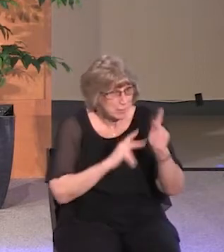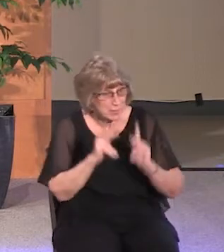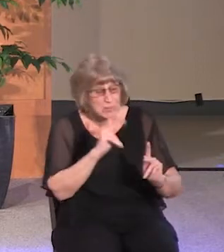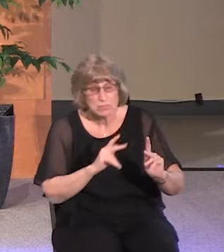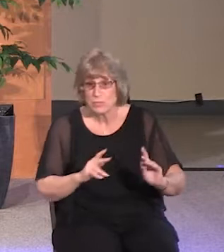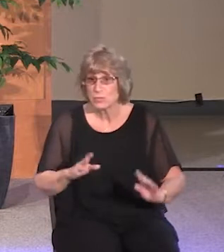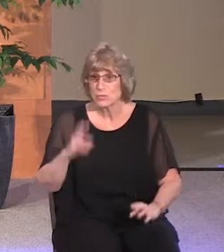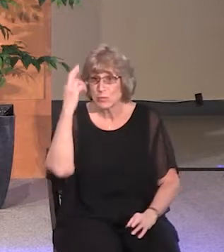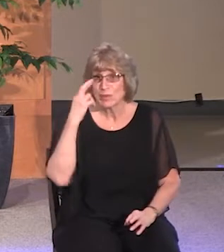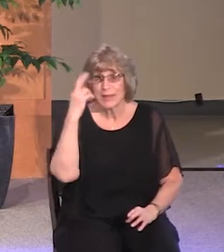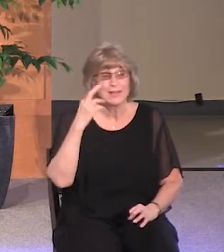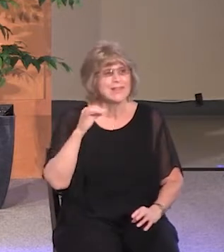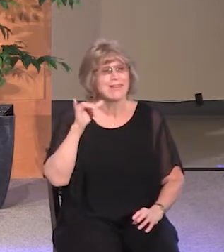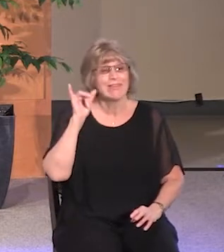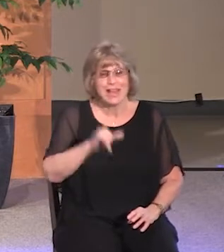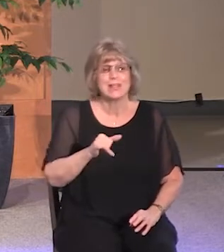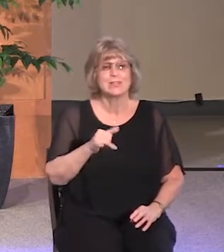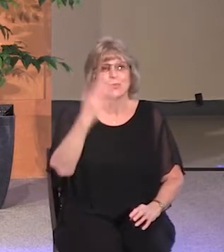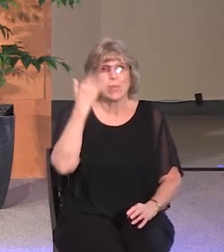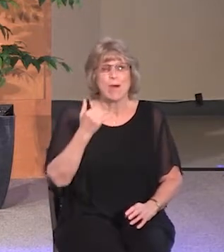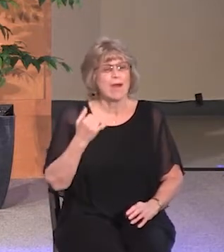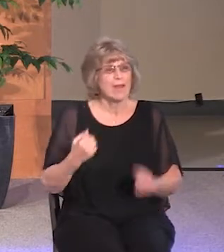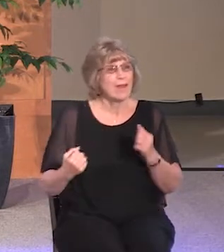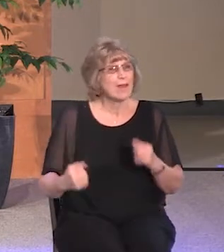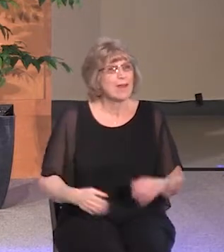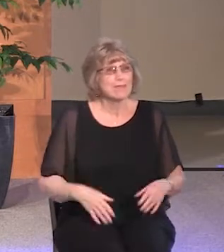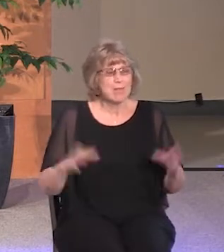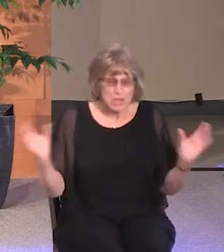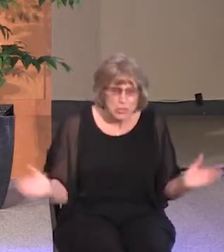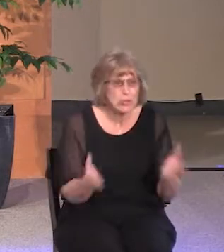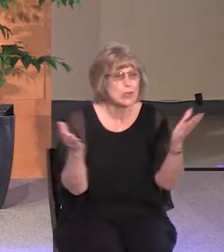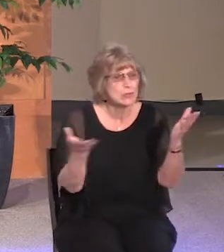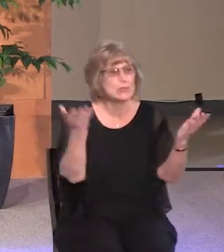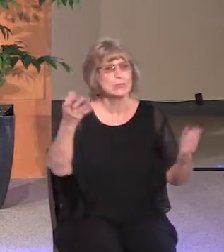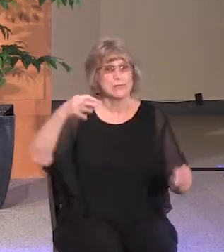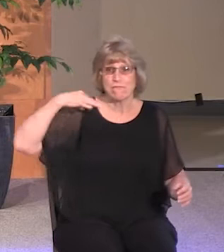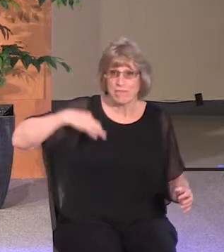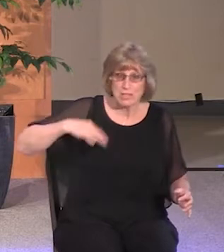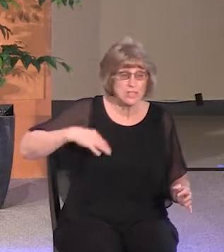volunteering, be of service? This stuff works. It works, my friends.